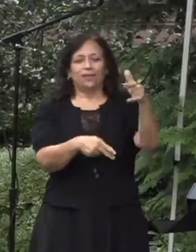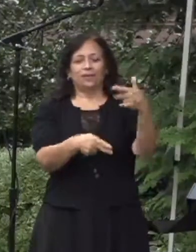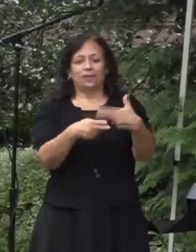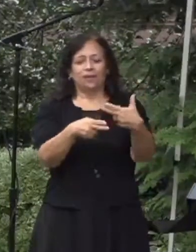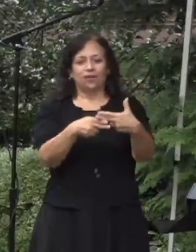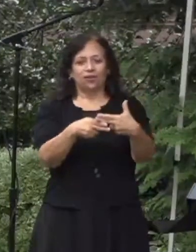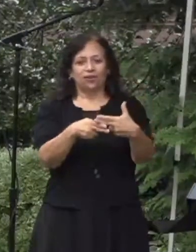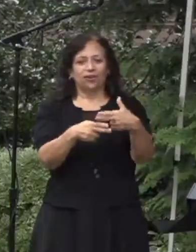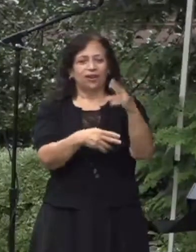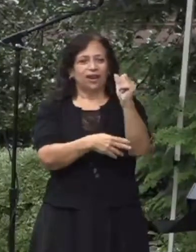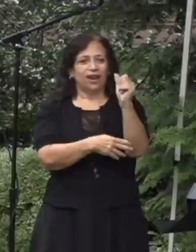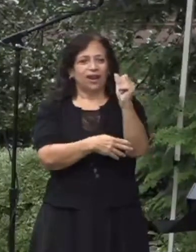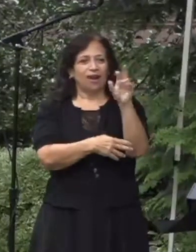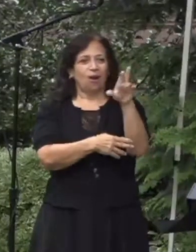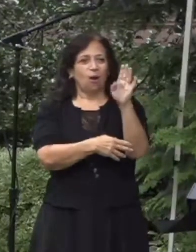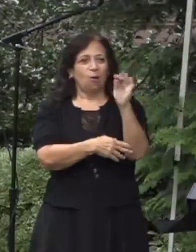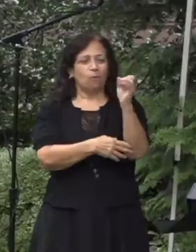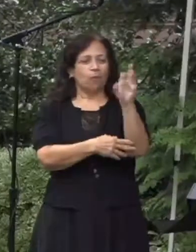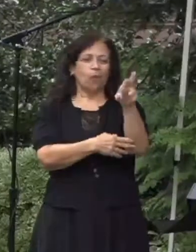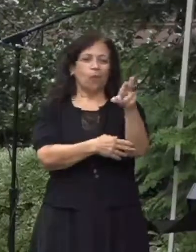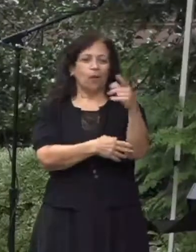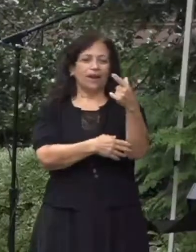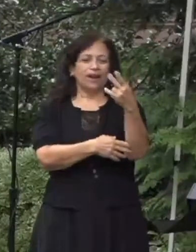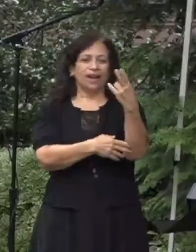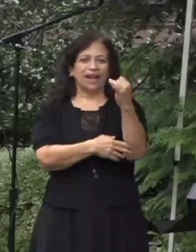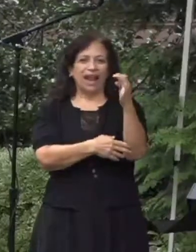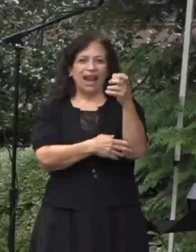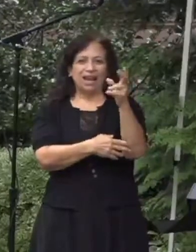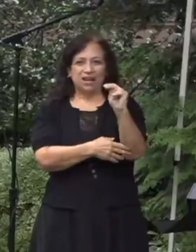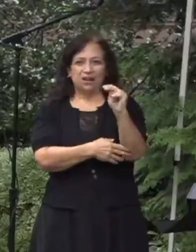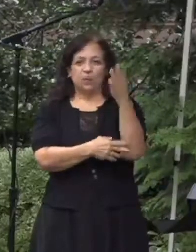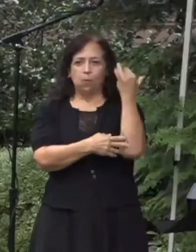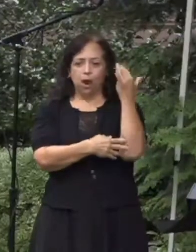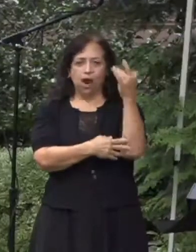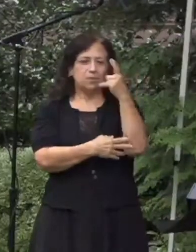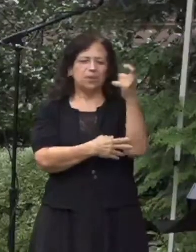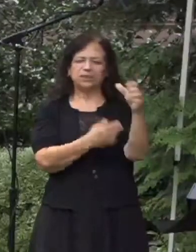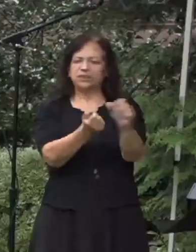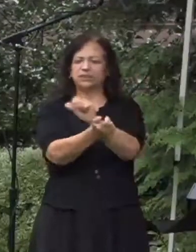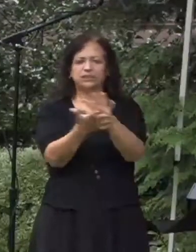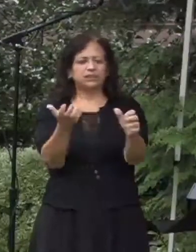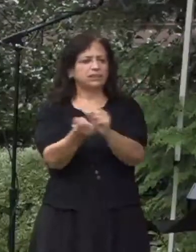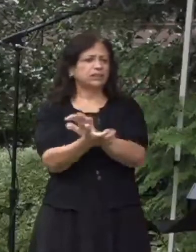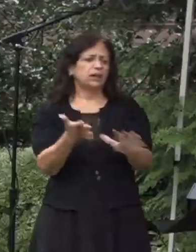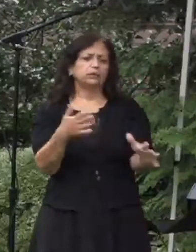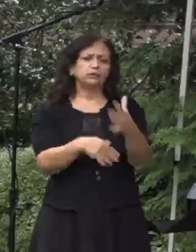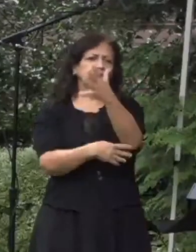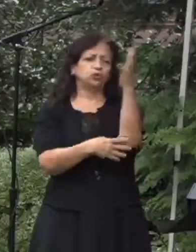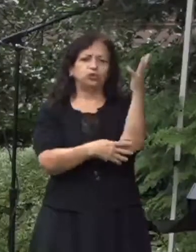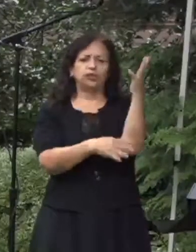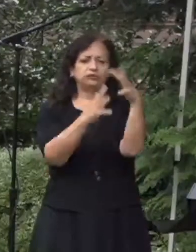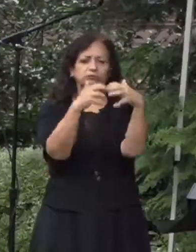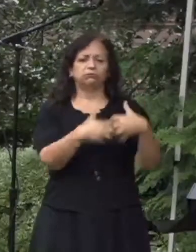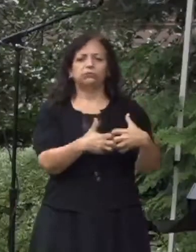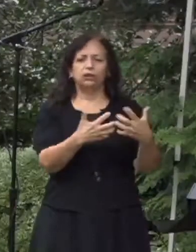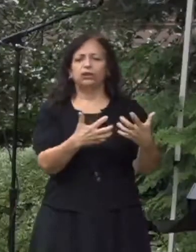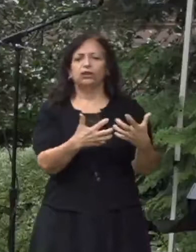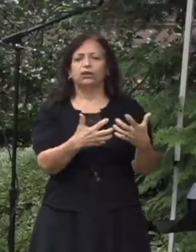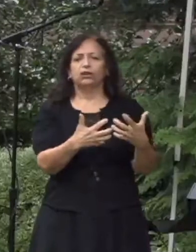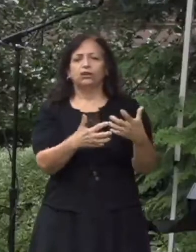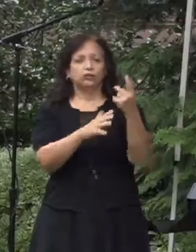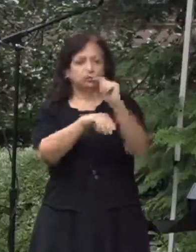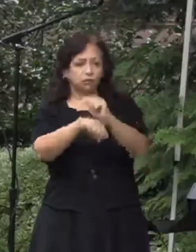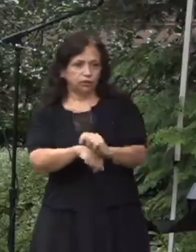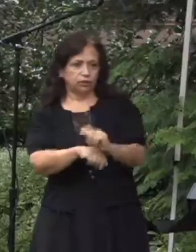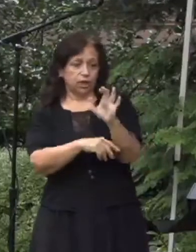as Arborgeddon because of the damage it did to trees. Traditionally,